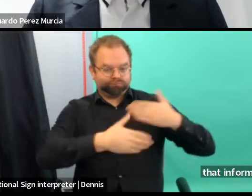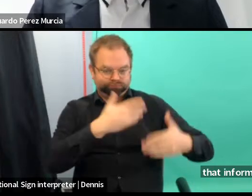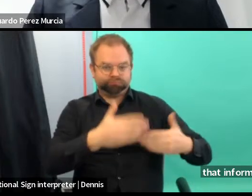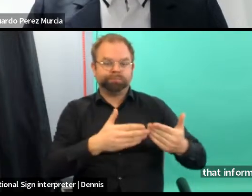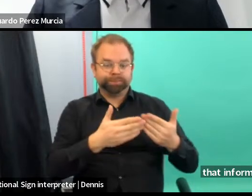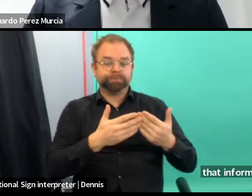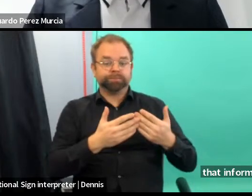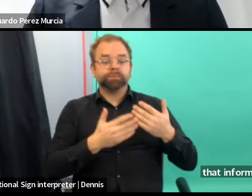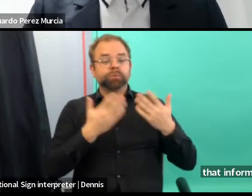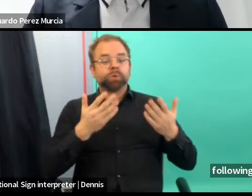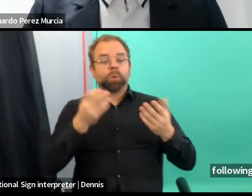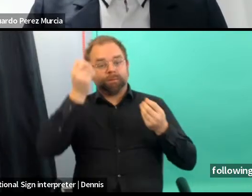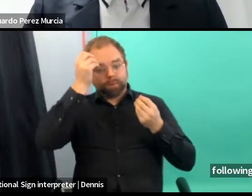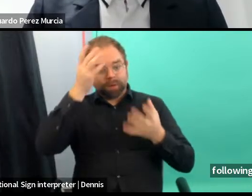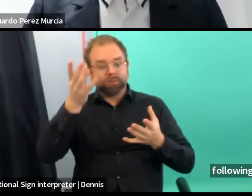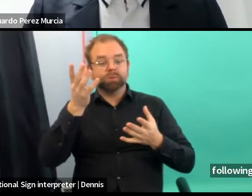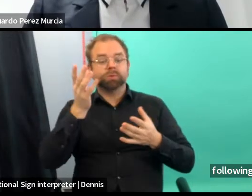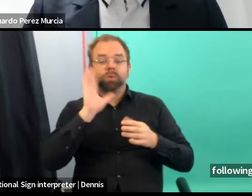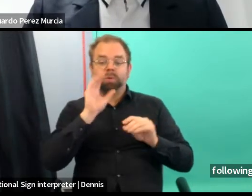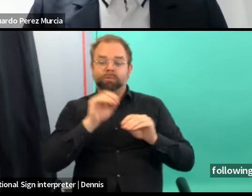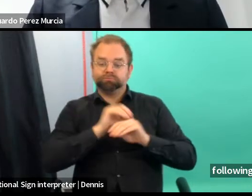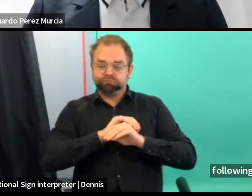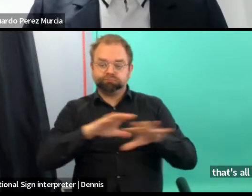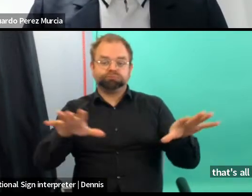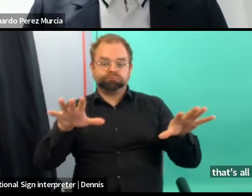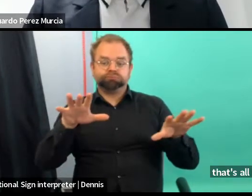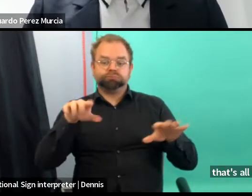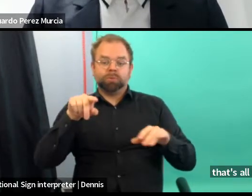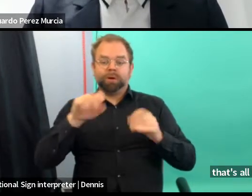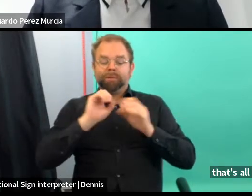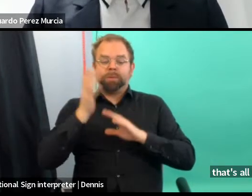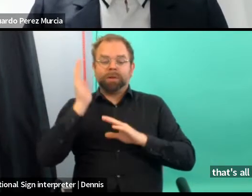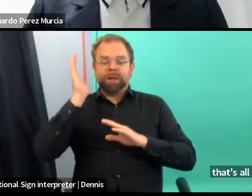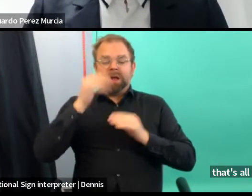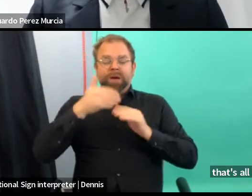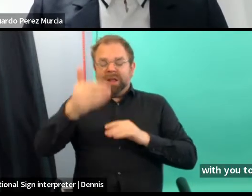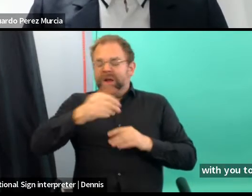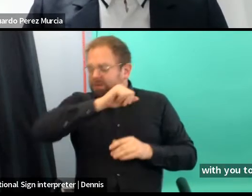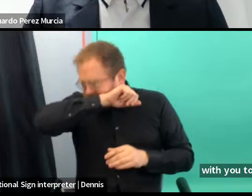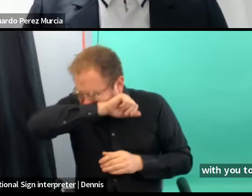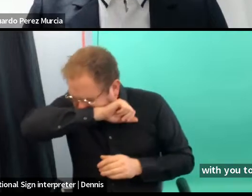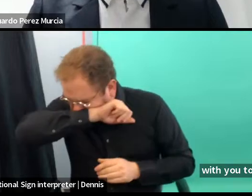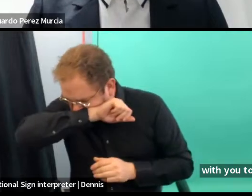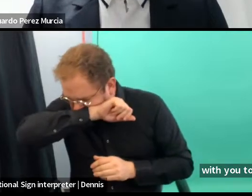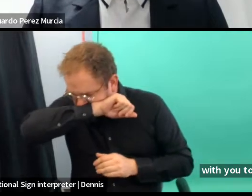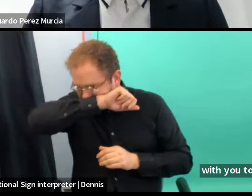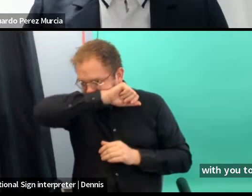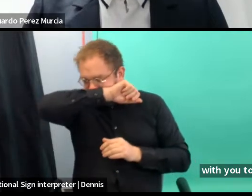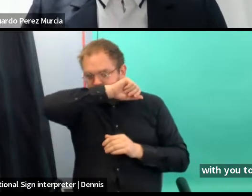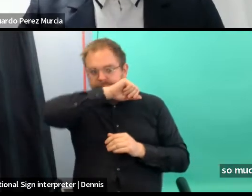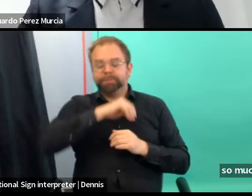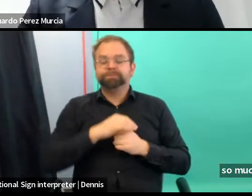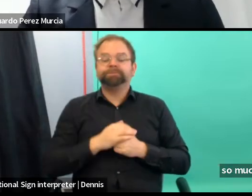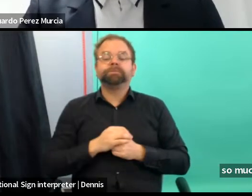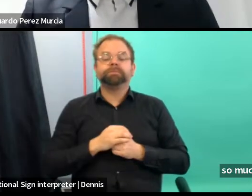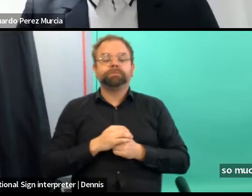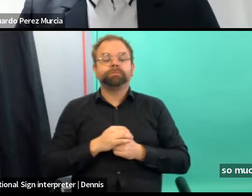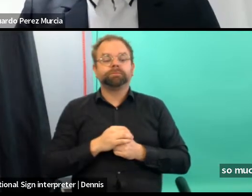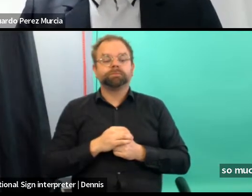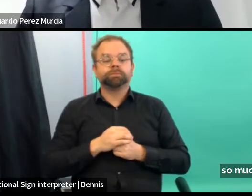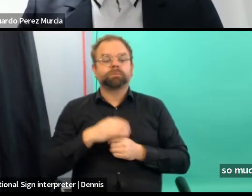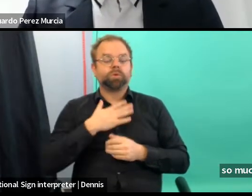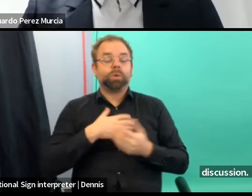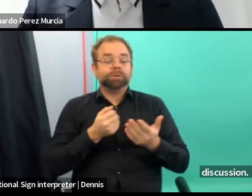all I wanted to share with you today. But thank you so much for the great discussion. We'll consolidate all the resources and make sure that